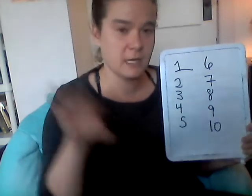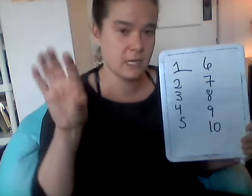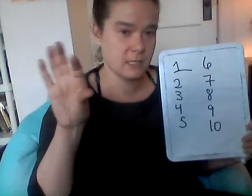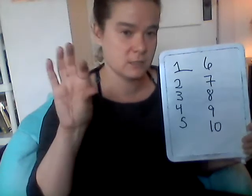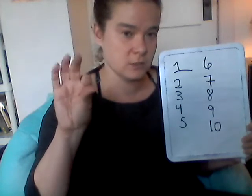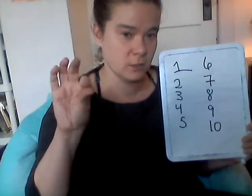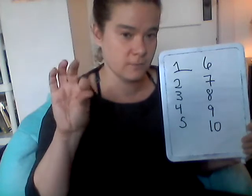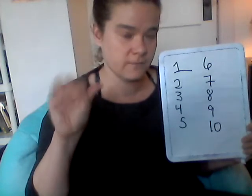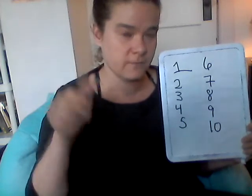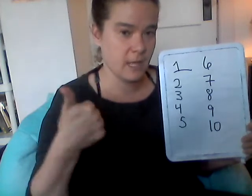is neuf.